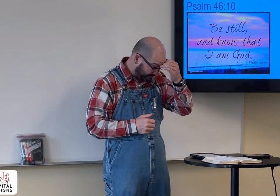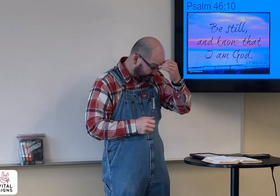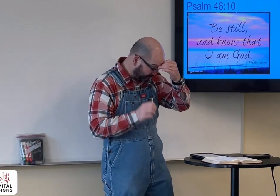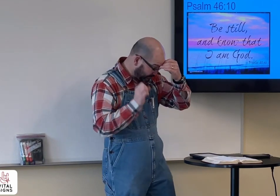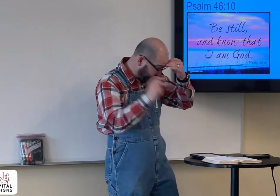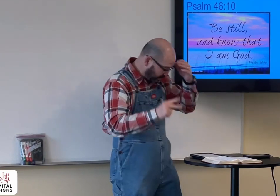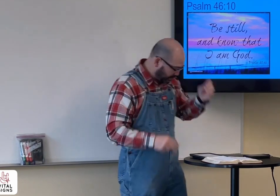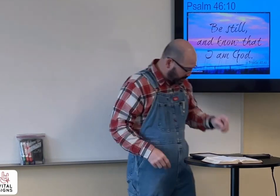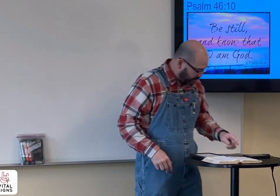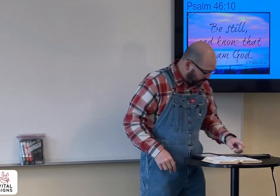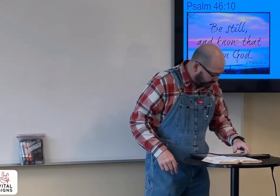Amen.